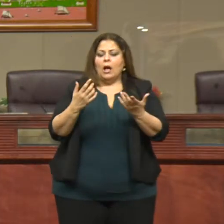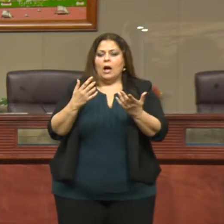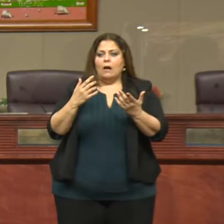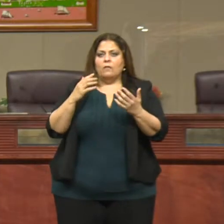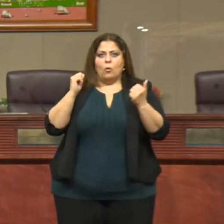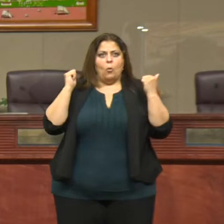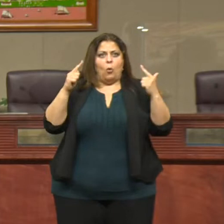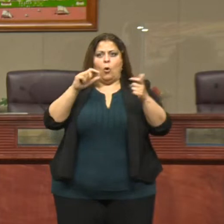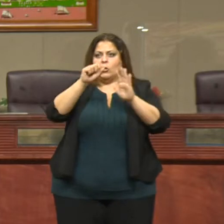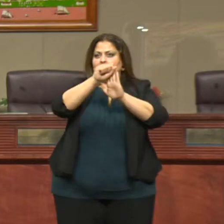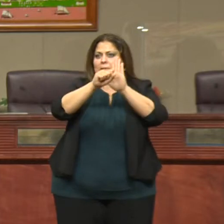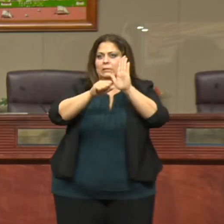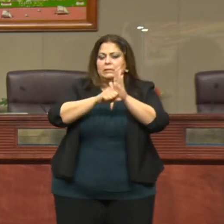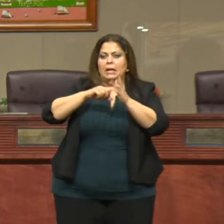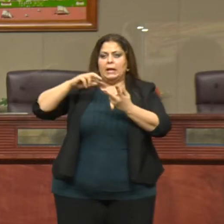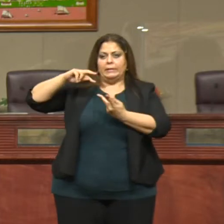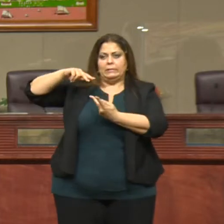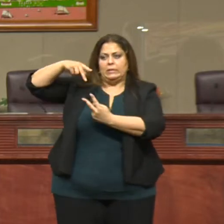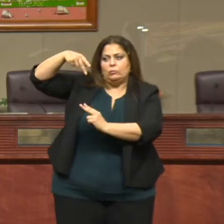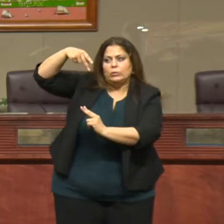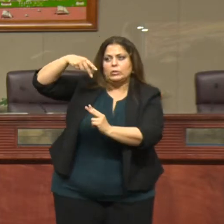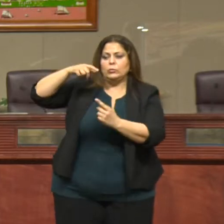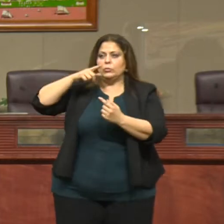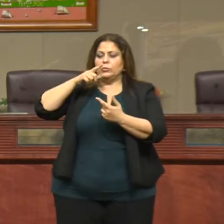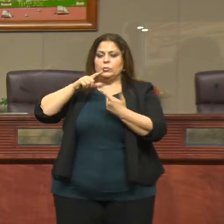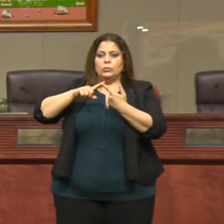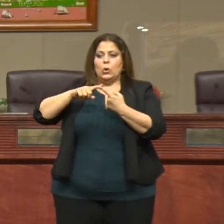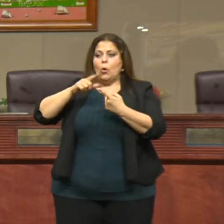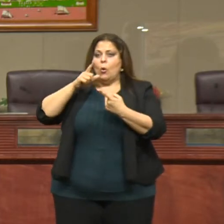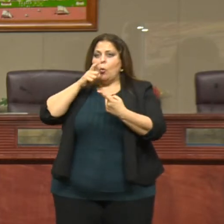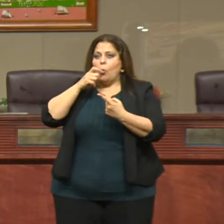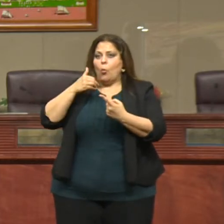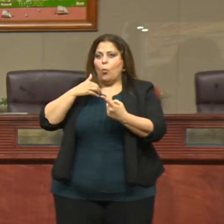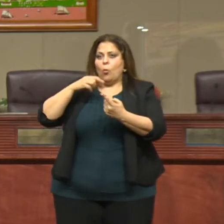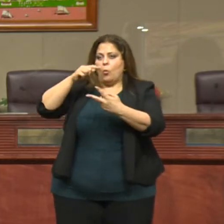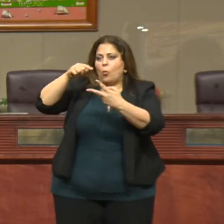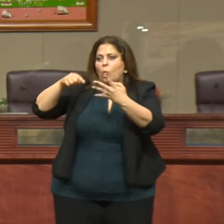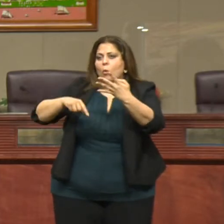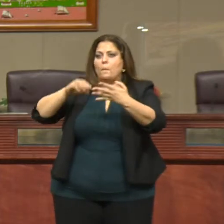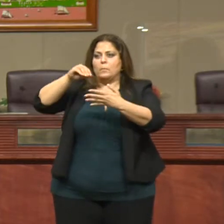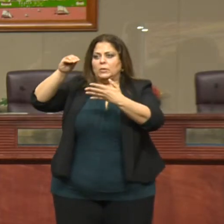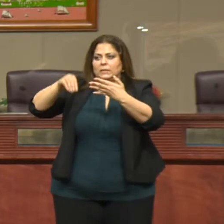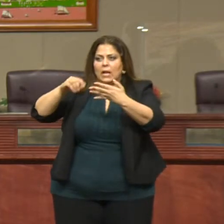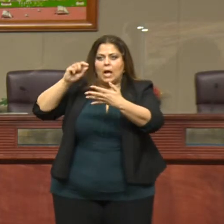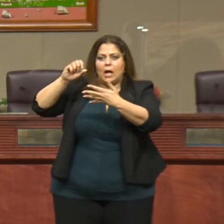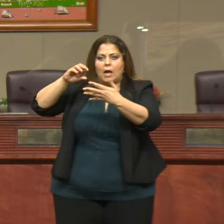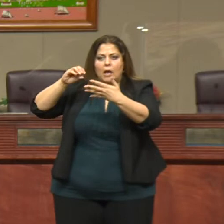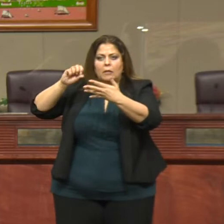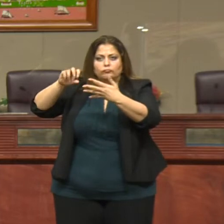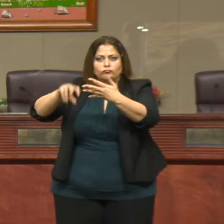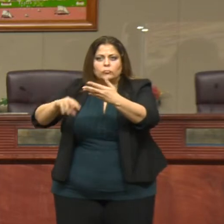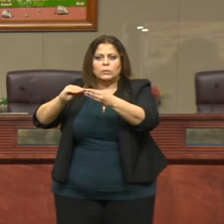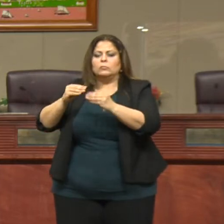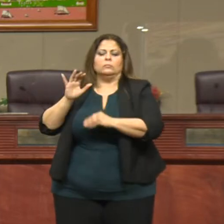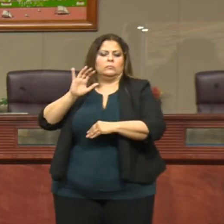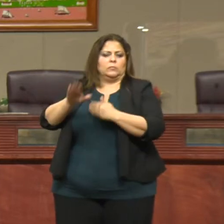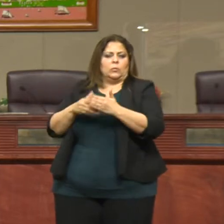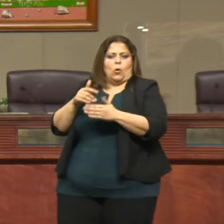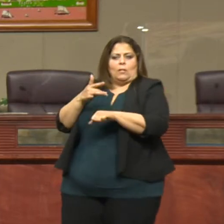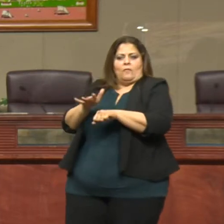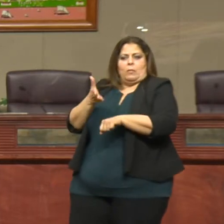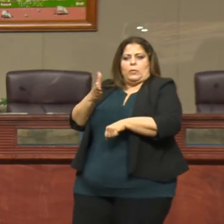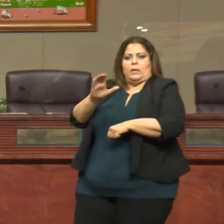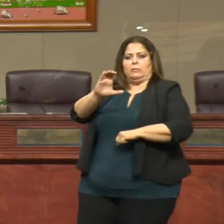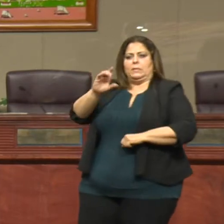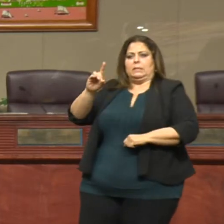of the states and what percentage of those sequences have been completed from each state. So that's available on the CDC's website.